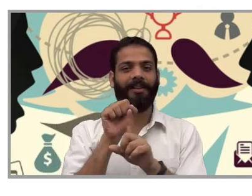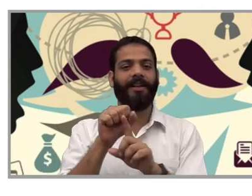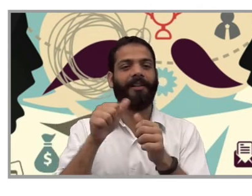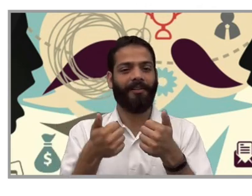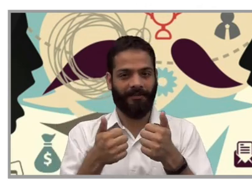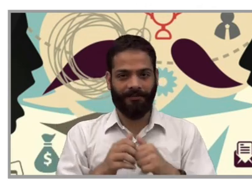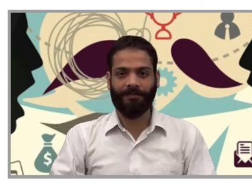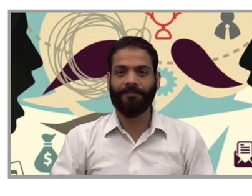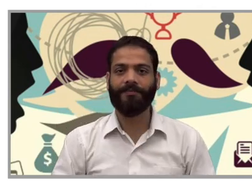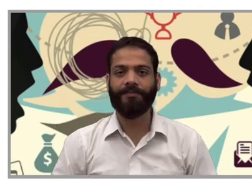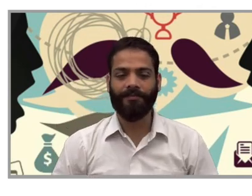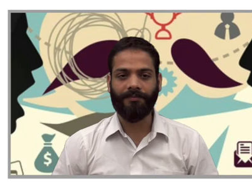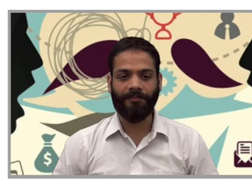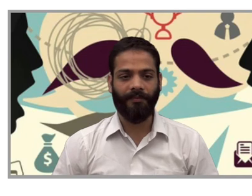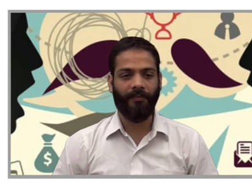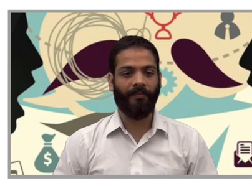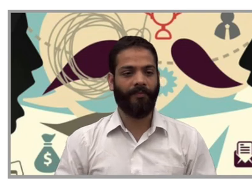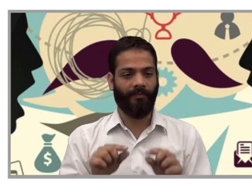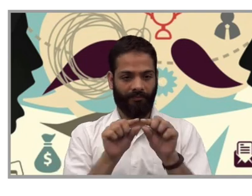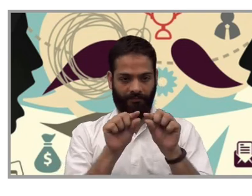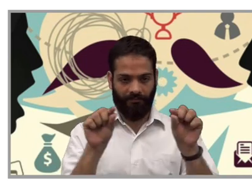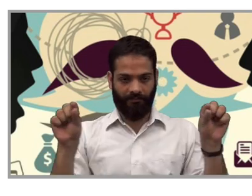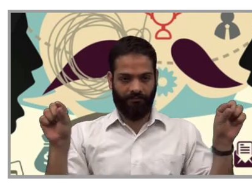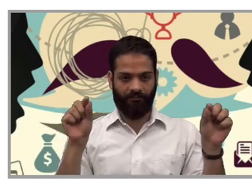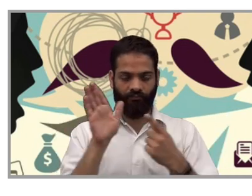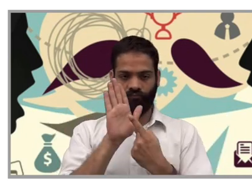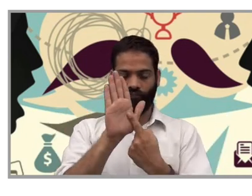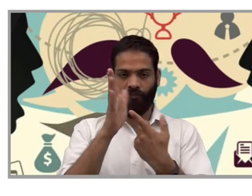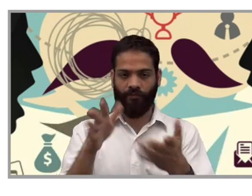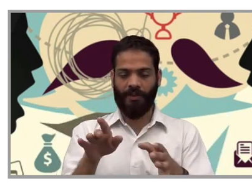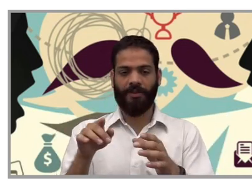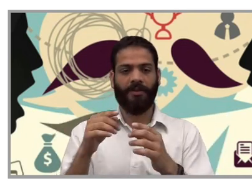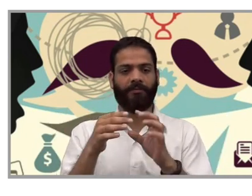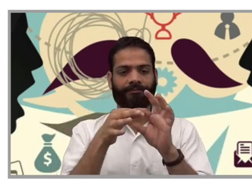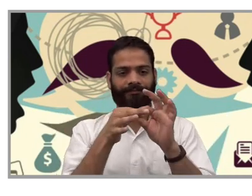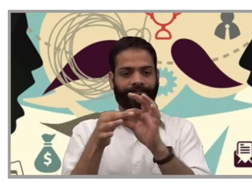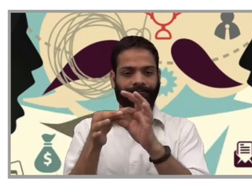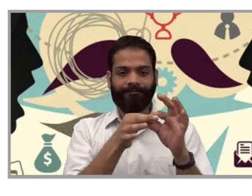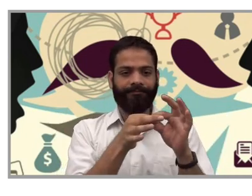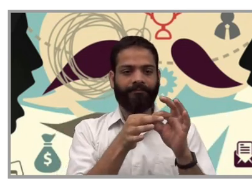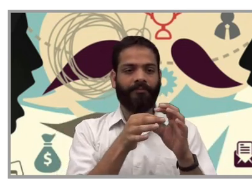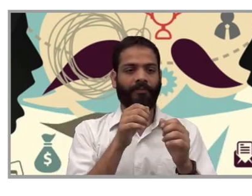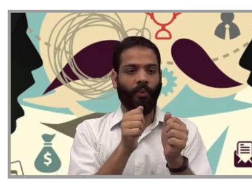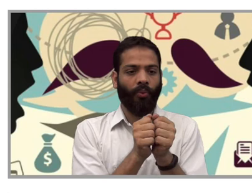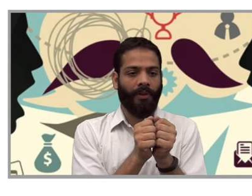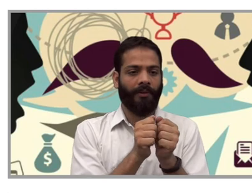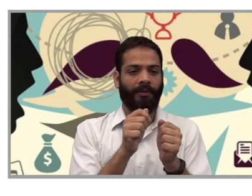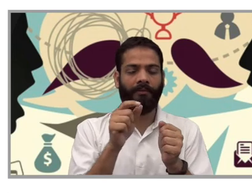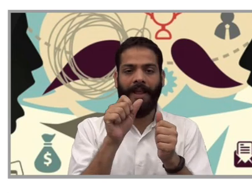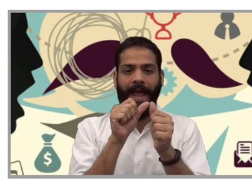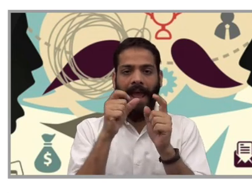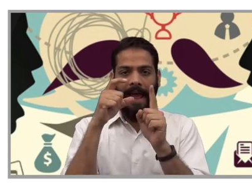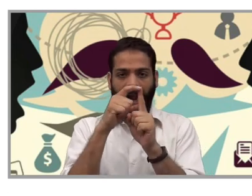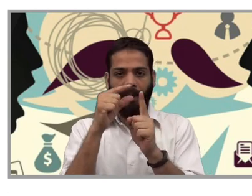So, when we sign study room, the location is clear. Therefore, the sign for IN